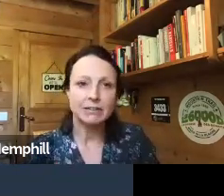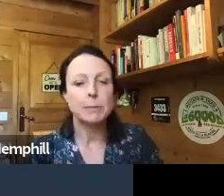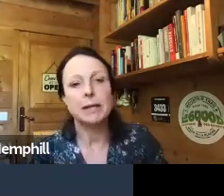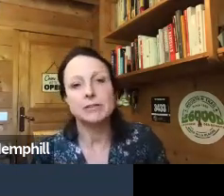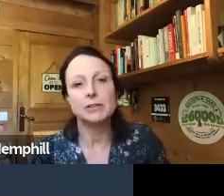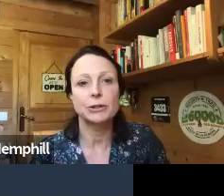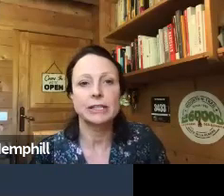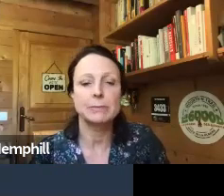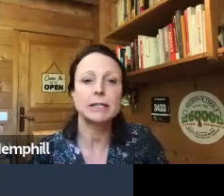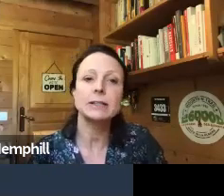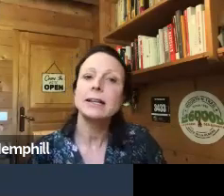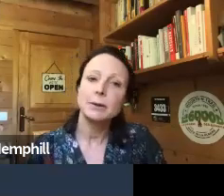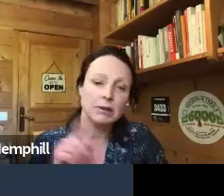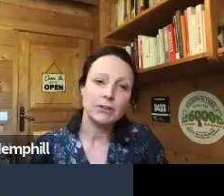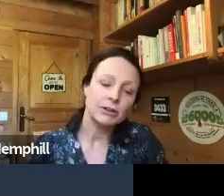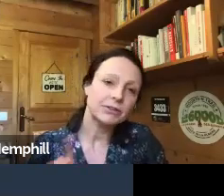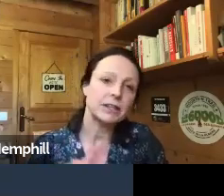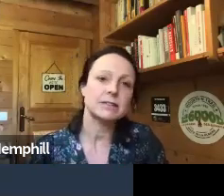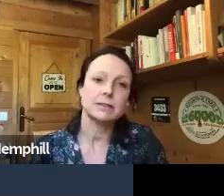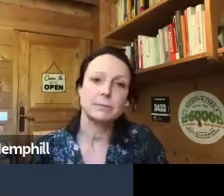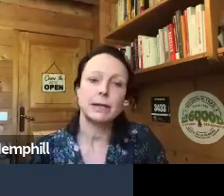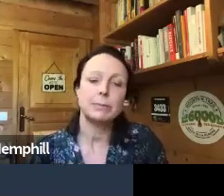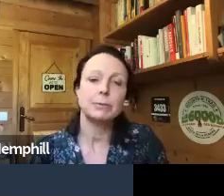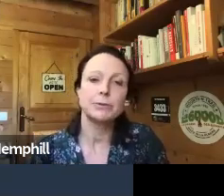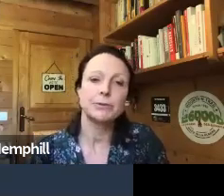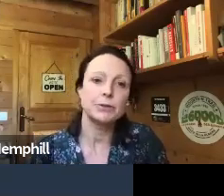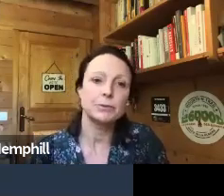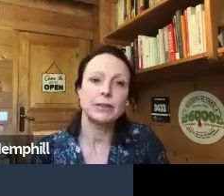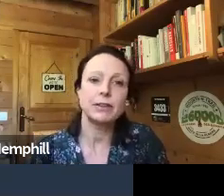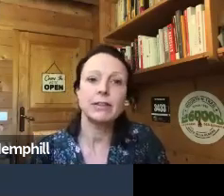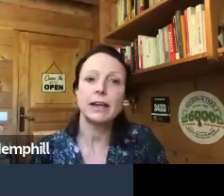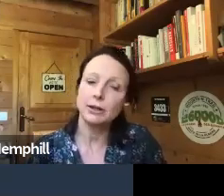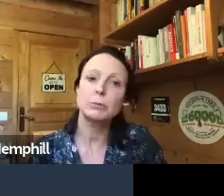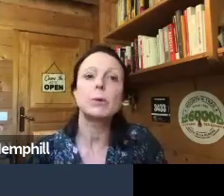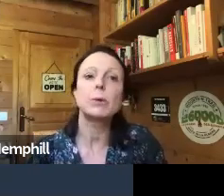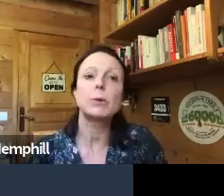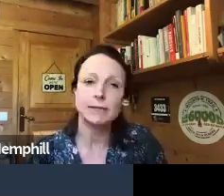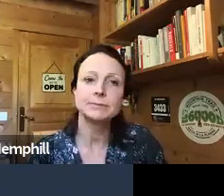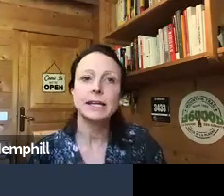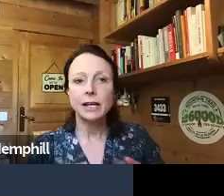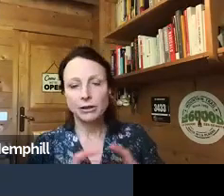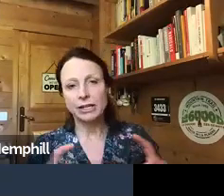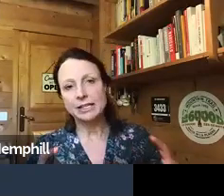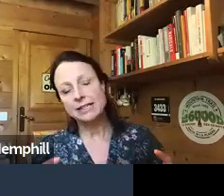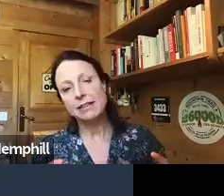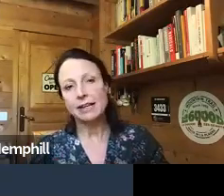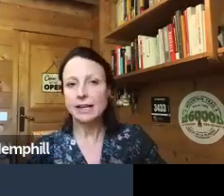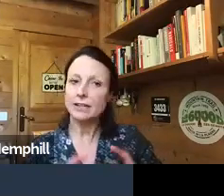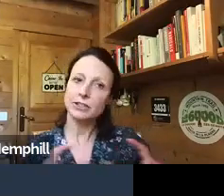pink circle in the middle, where if you've got 6 people's views within that, that'd all be quite similar. You can extend that out to kind of